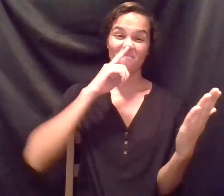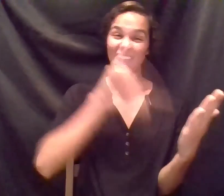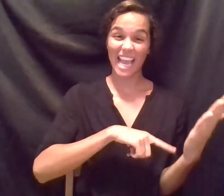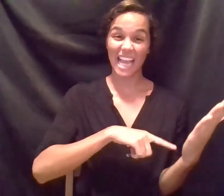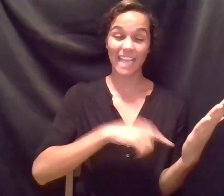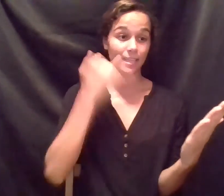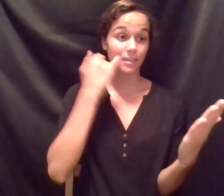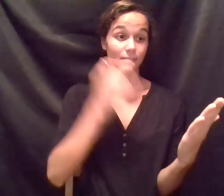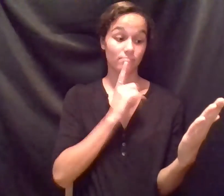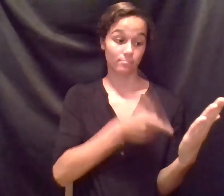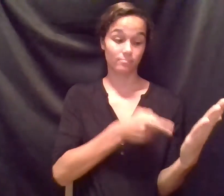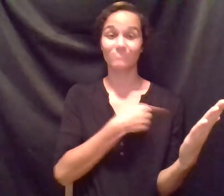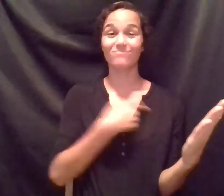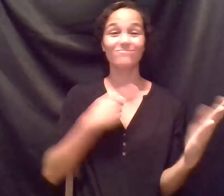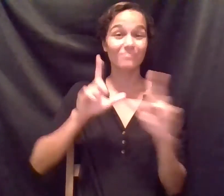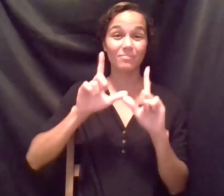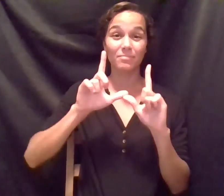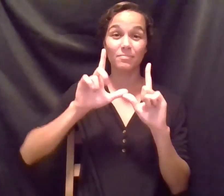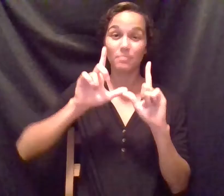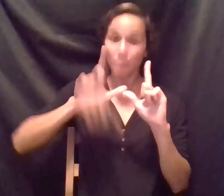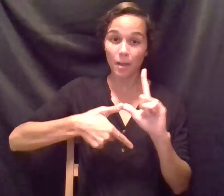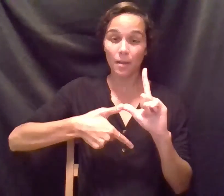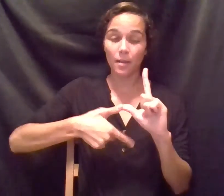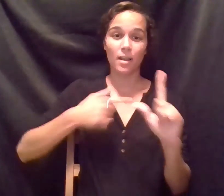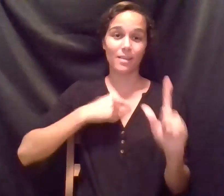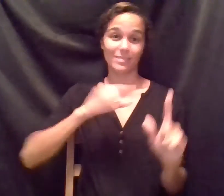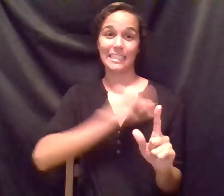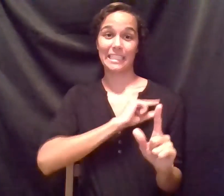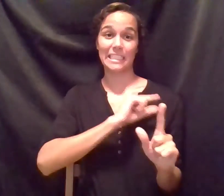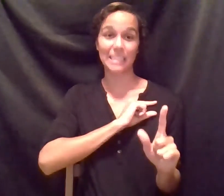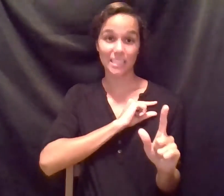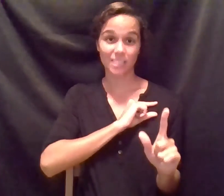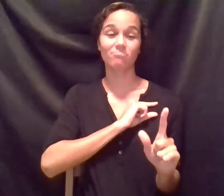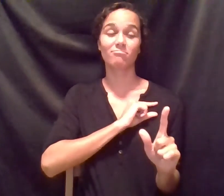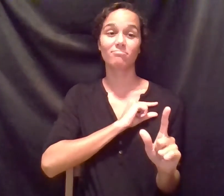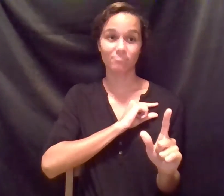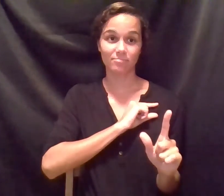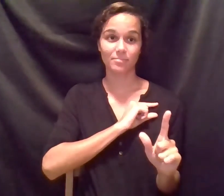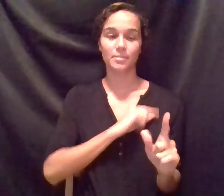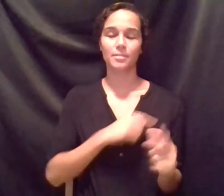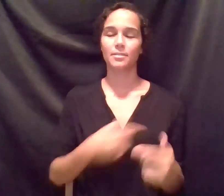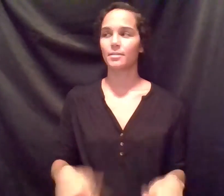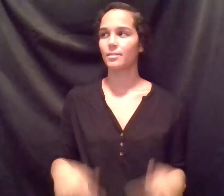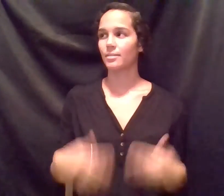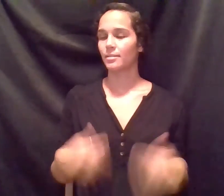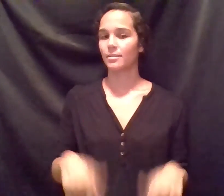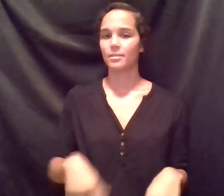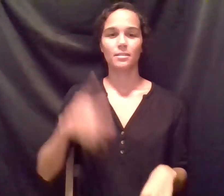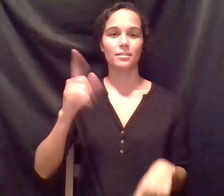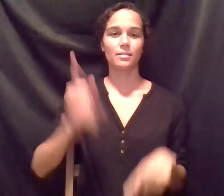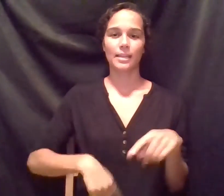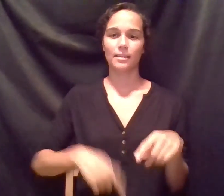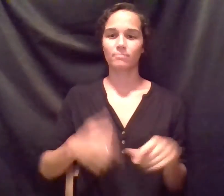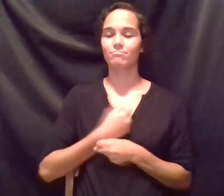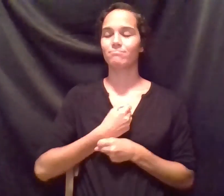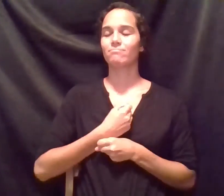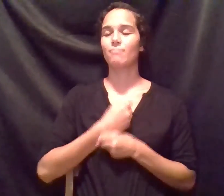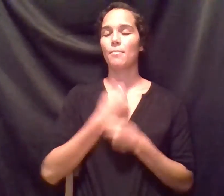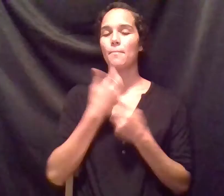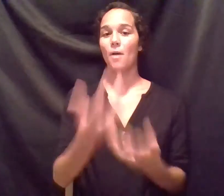guilty, and I would likely lose my law license. I cannot explain what that feels like when a